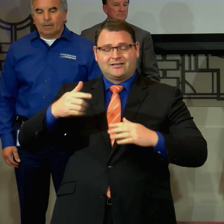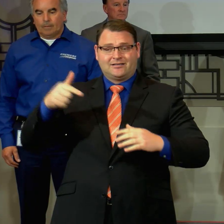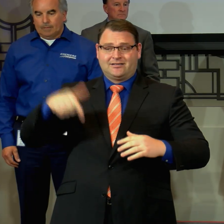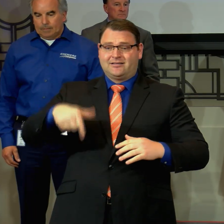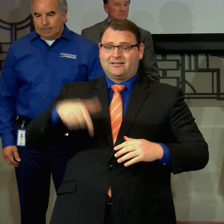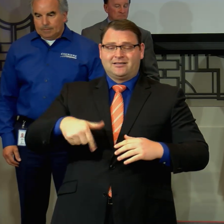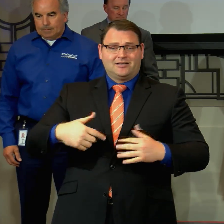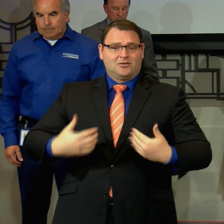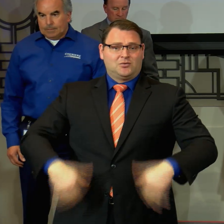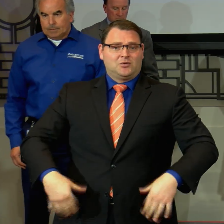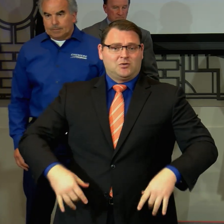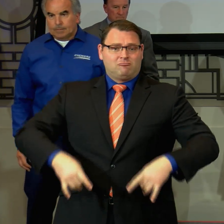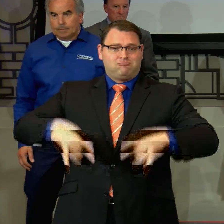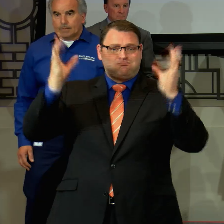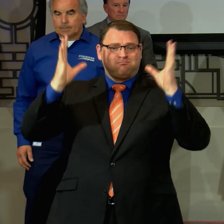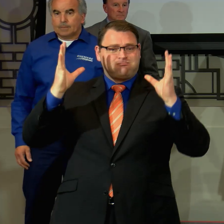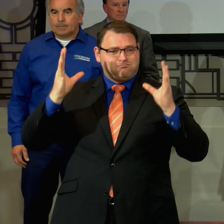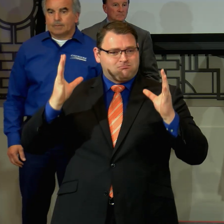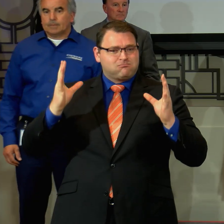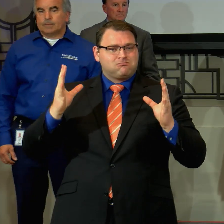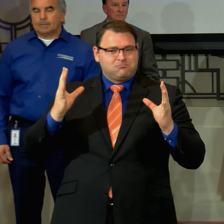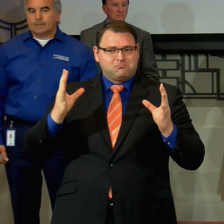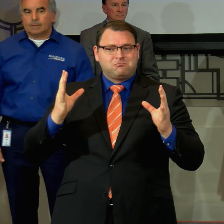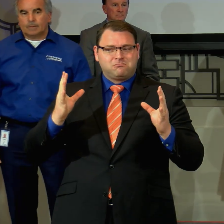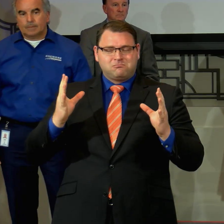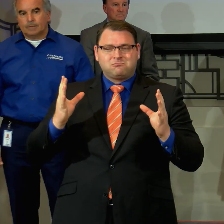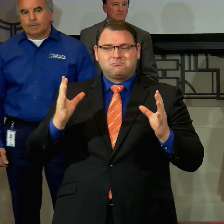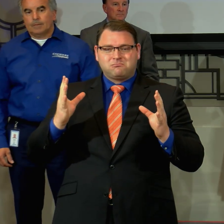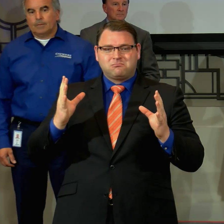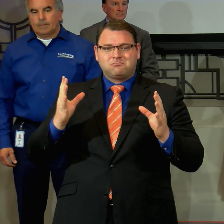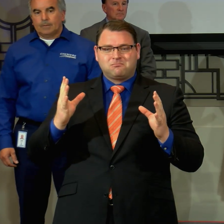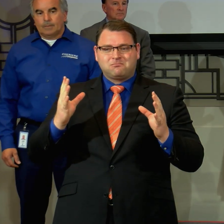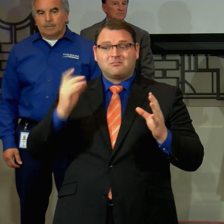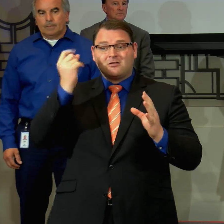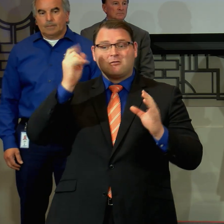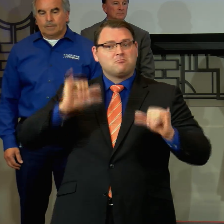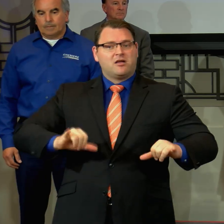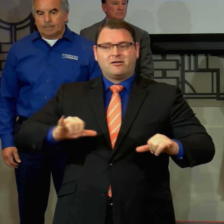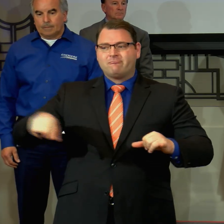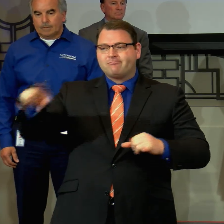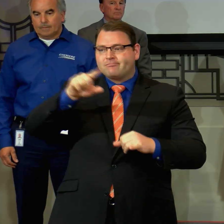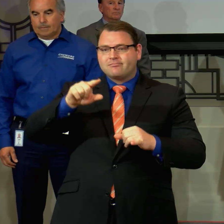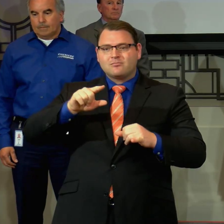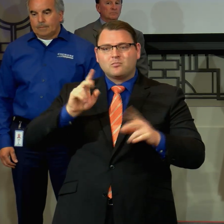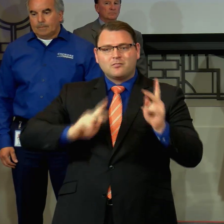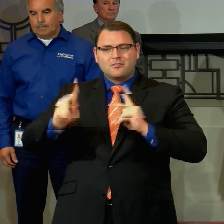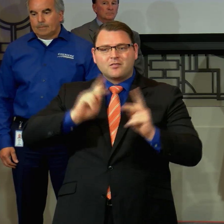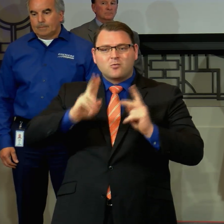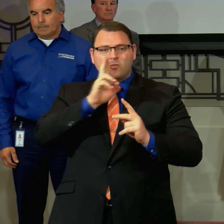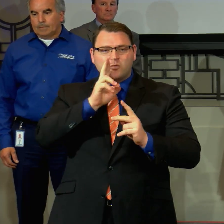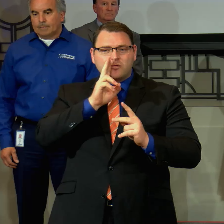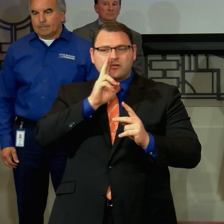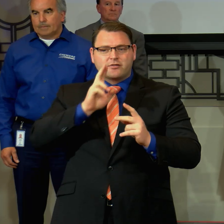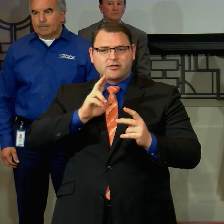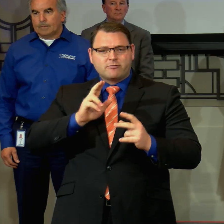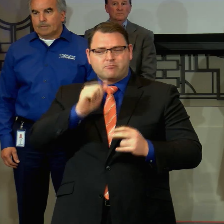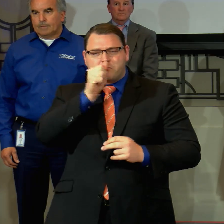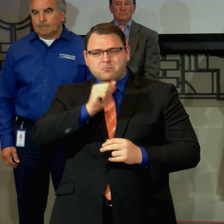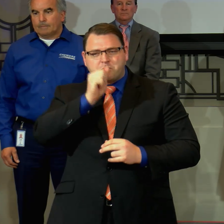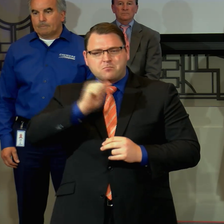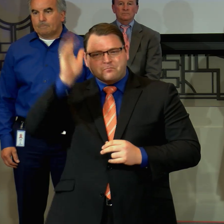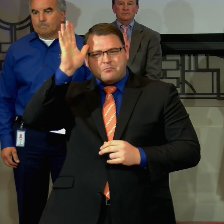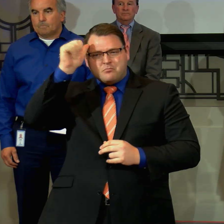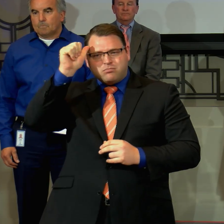that our fellow Houstonians are strong and resilient because of our character and driven by